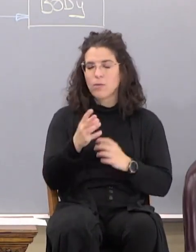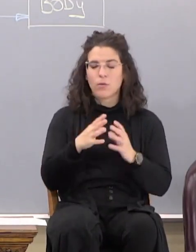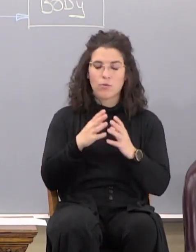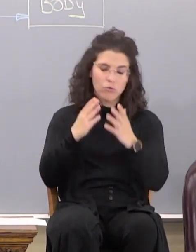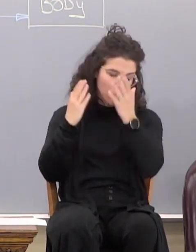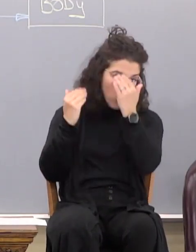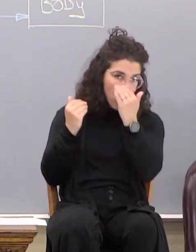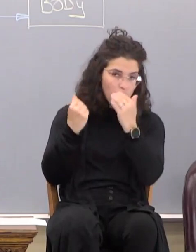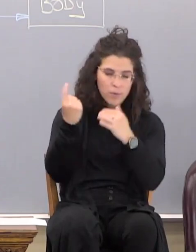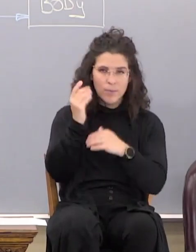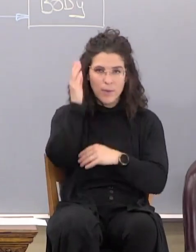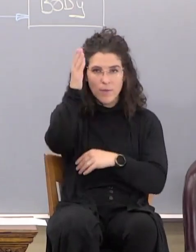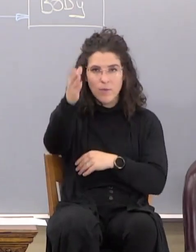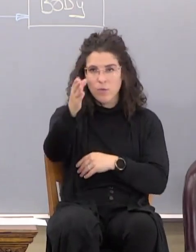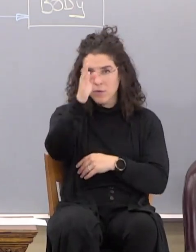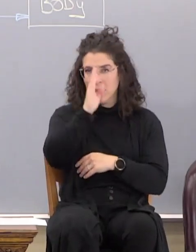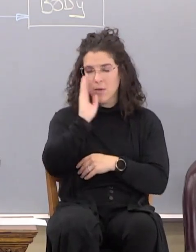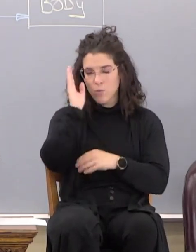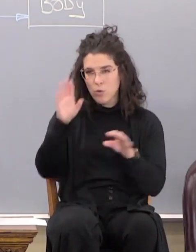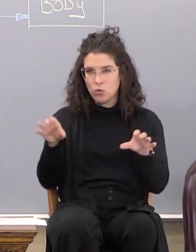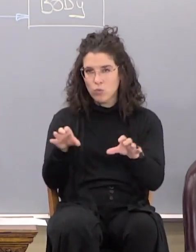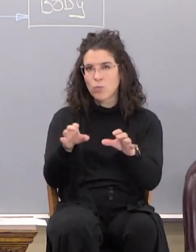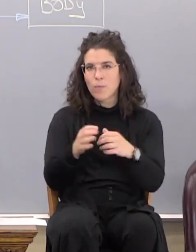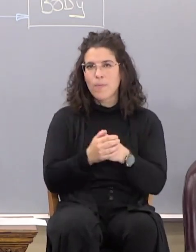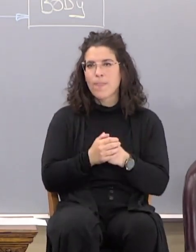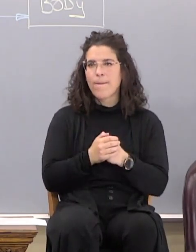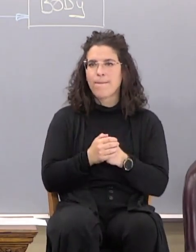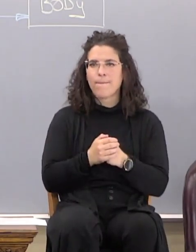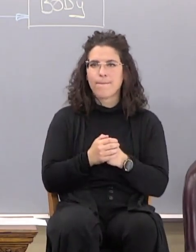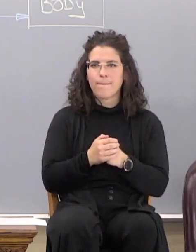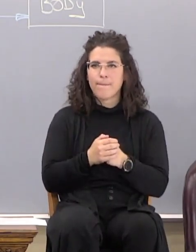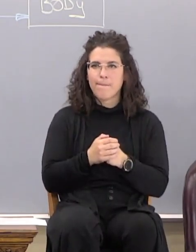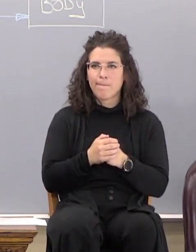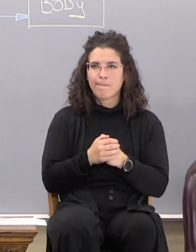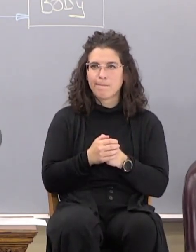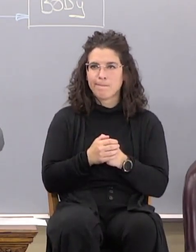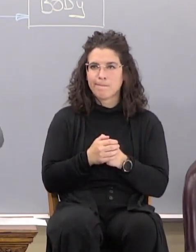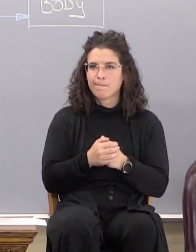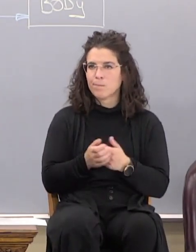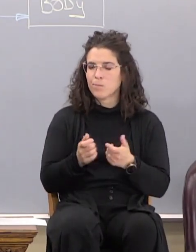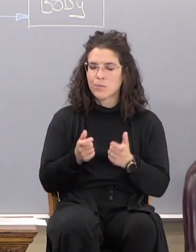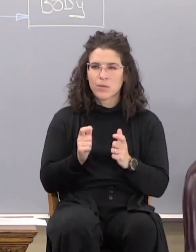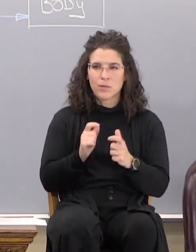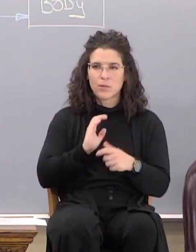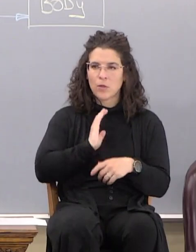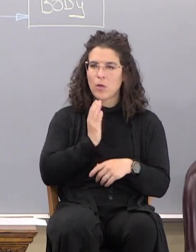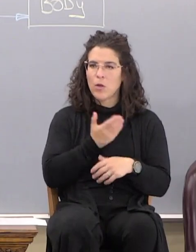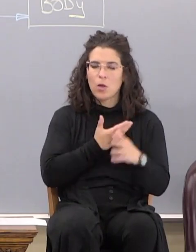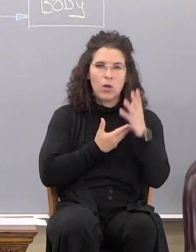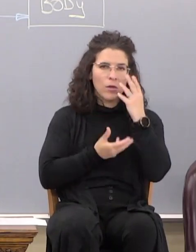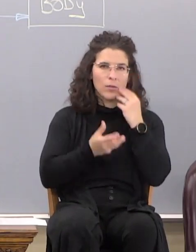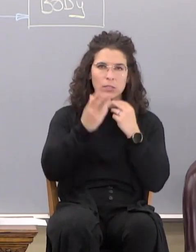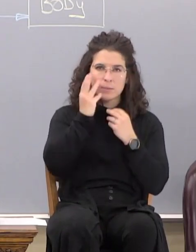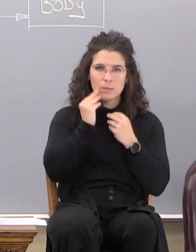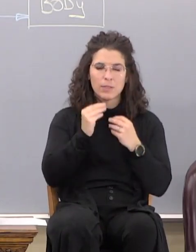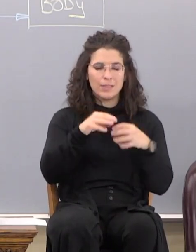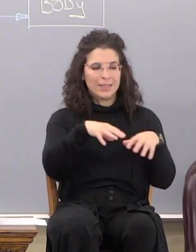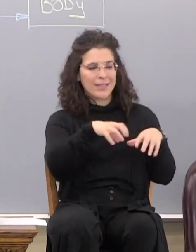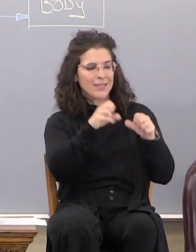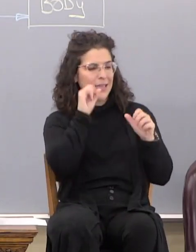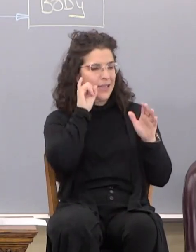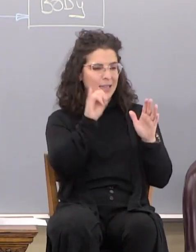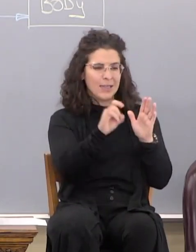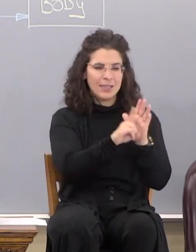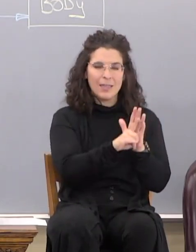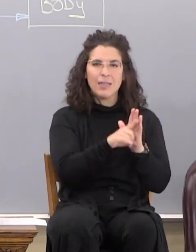hope, there's something in the future out there that God's going to... So all of a sudden, our experience, see, he's taking the identity